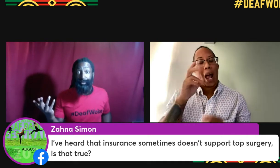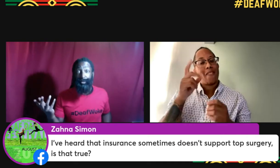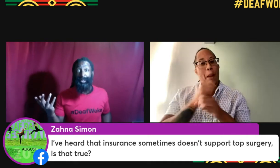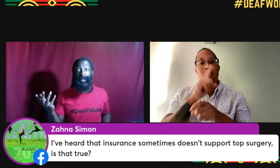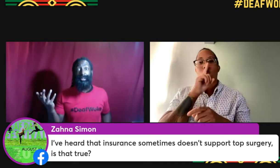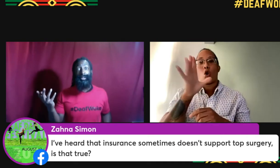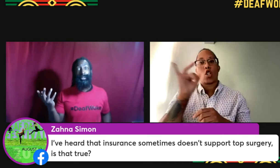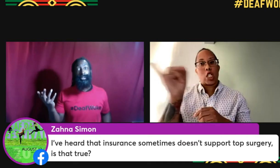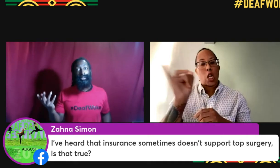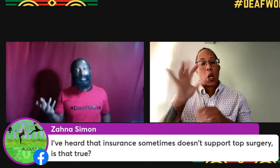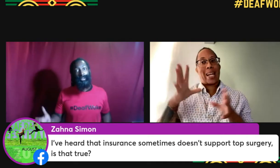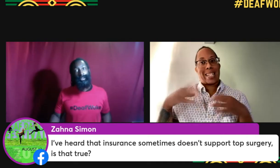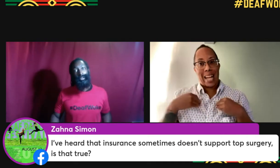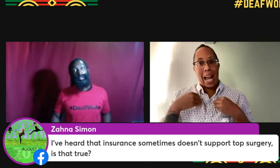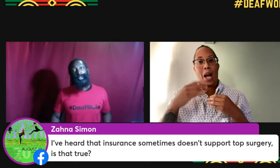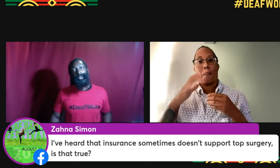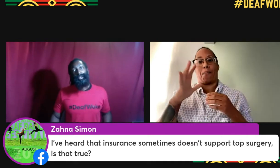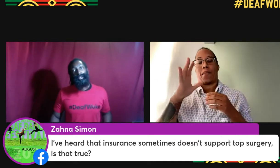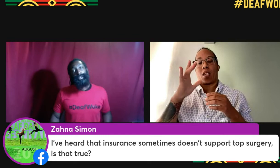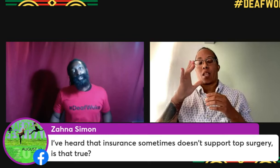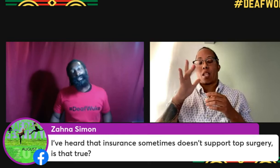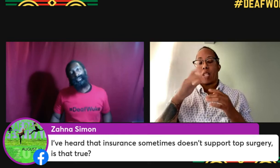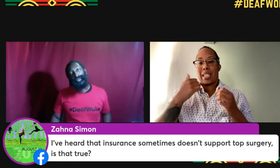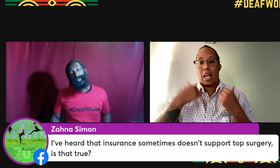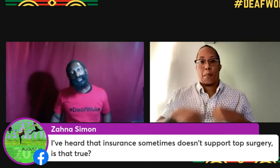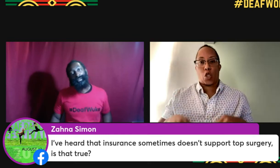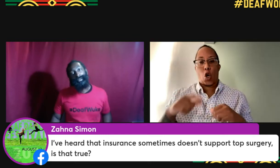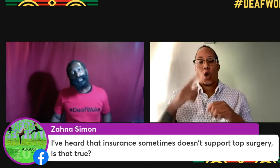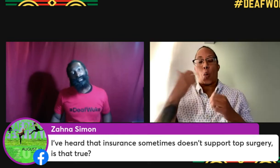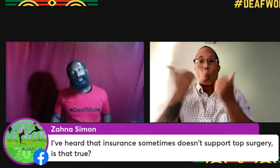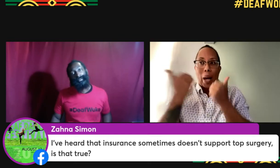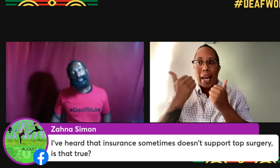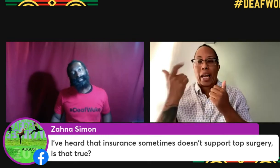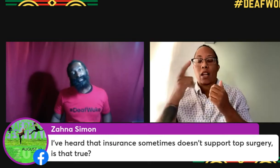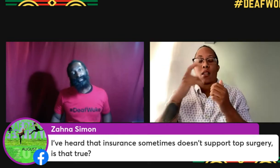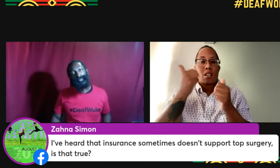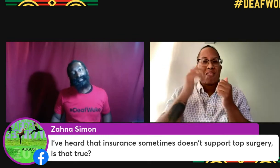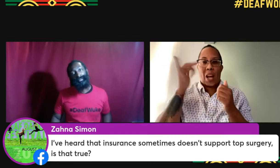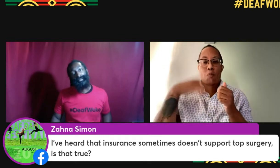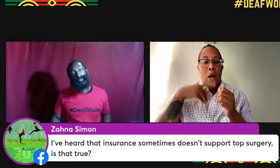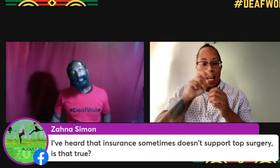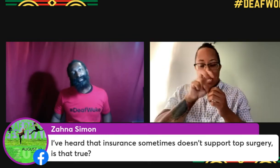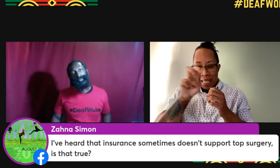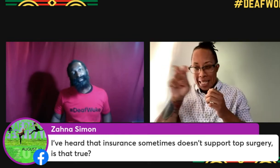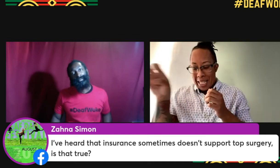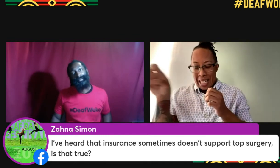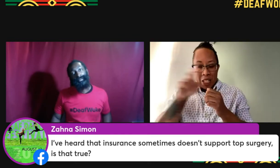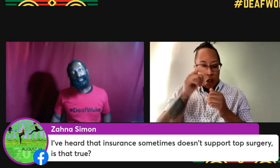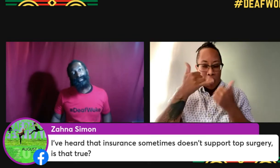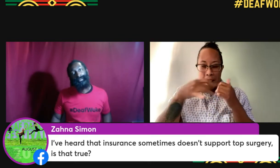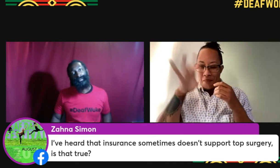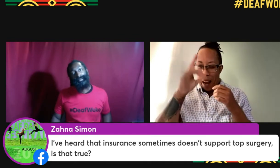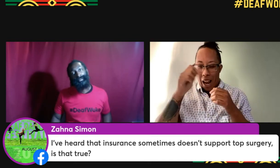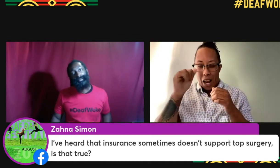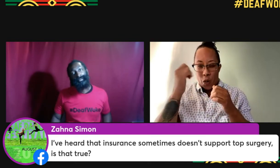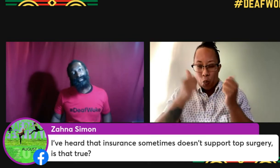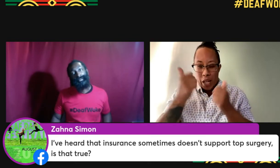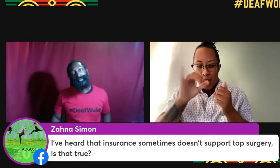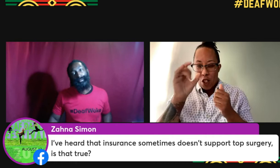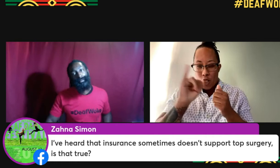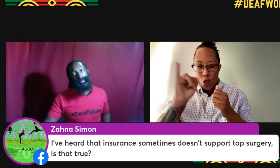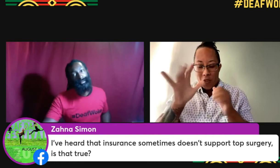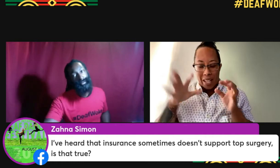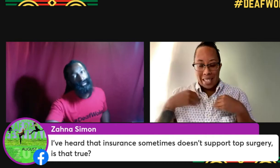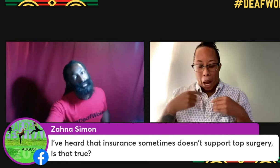What? Yeah, true. That's why you have to make sure your insurance will cover it. The top surgery, you have to find certain doctors. You have